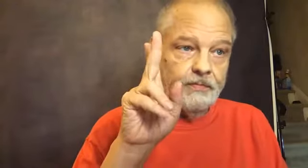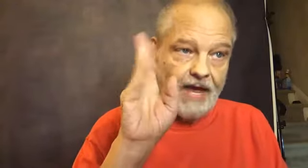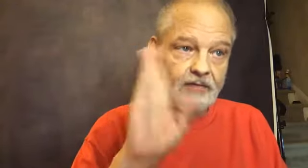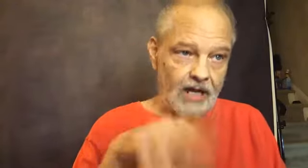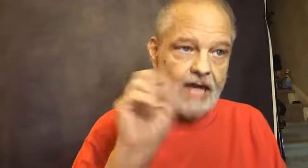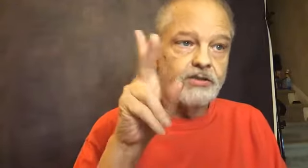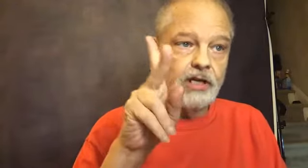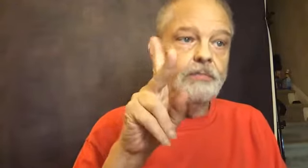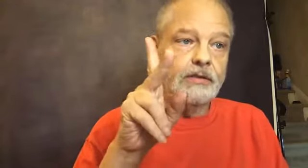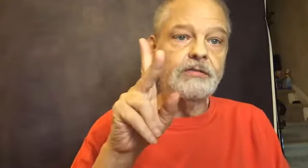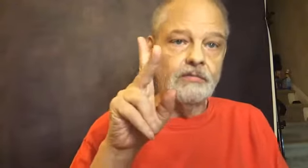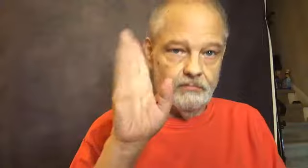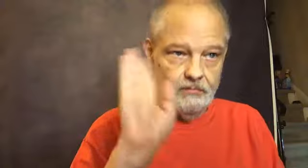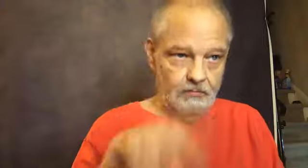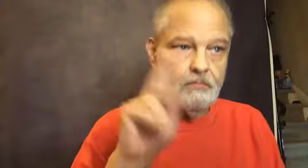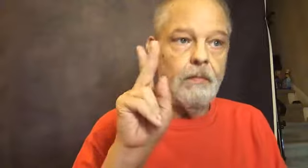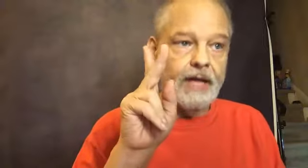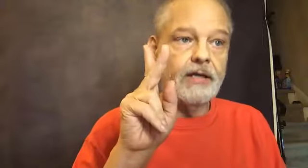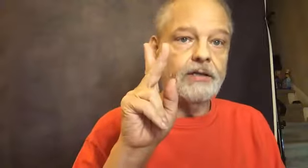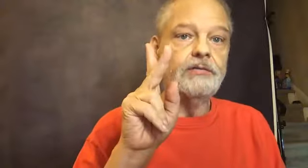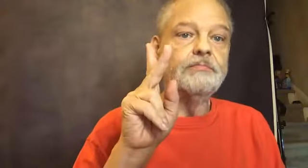that hand shape is bank.